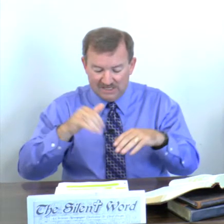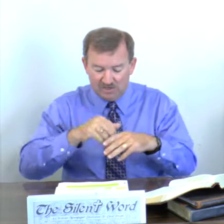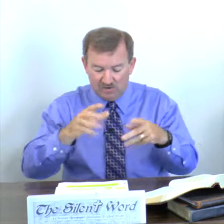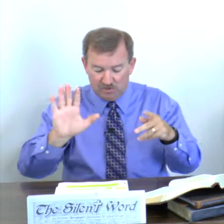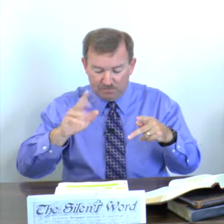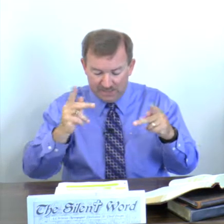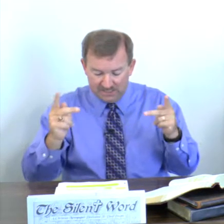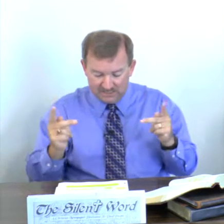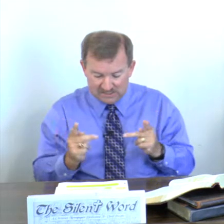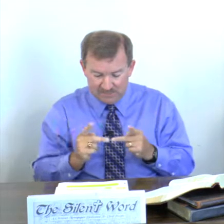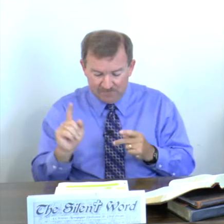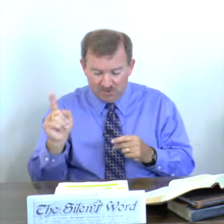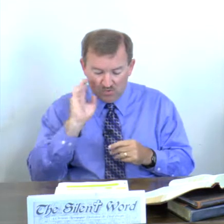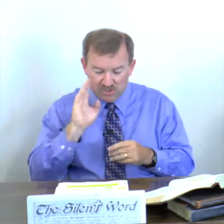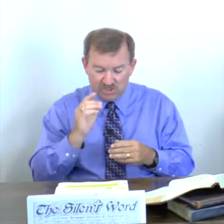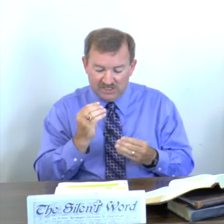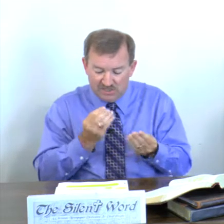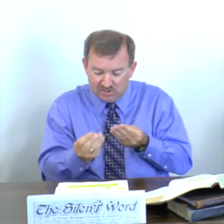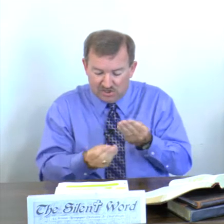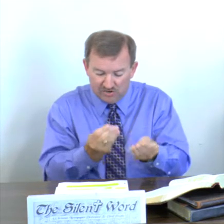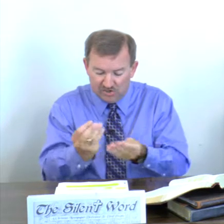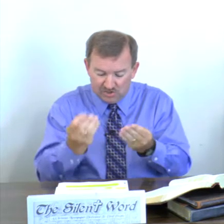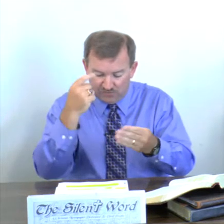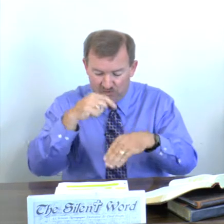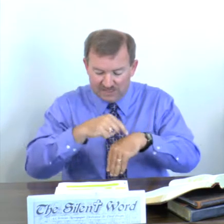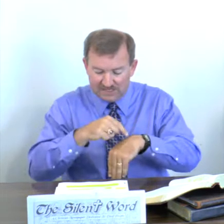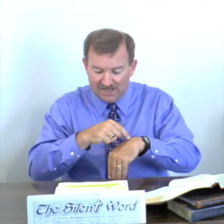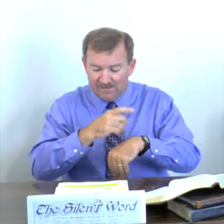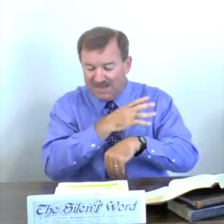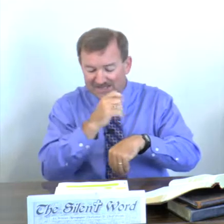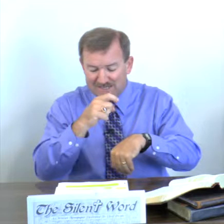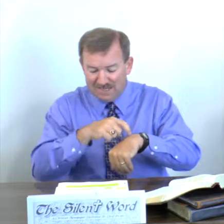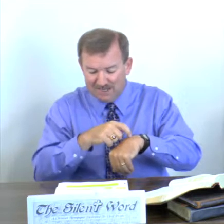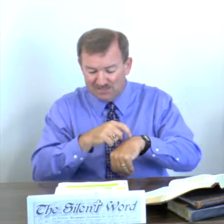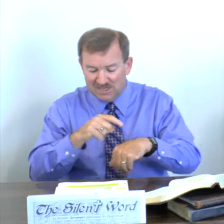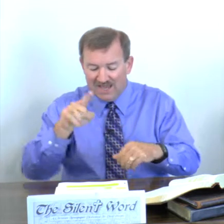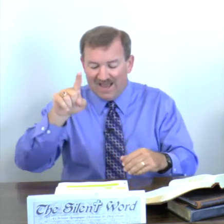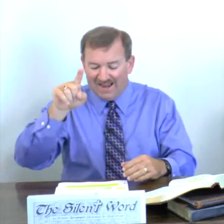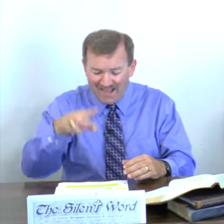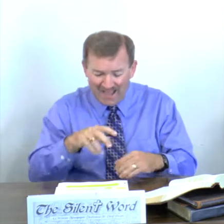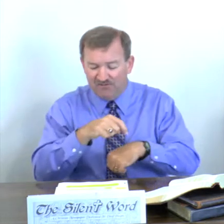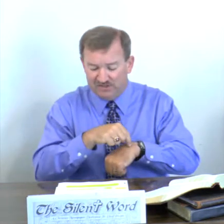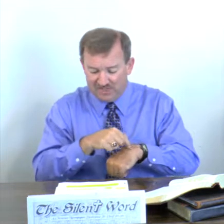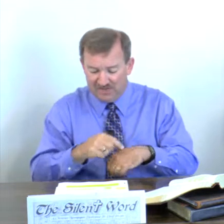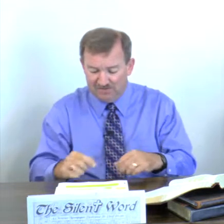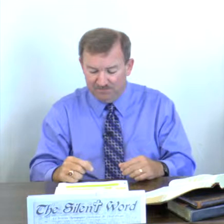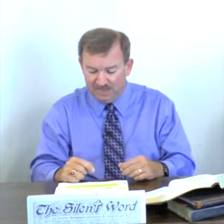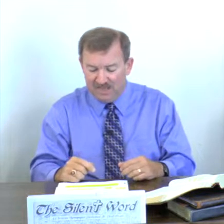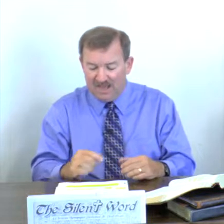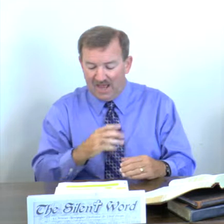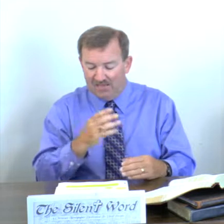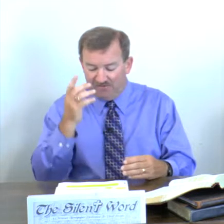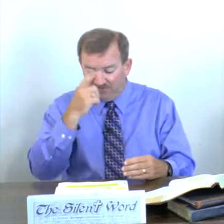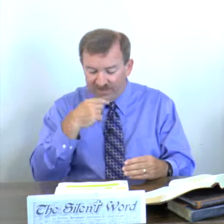into her place, where she is nourished for a time and times and half a time. And the